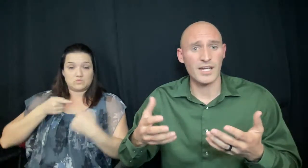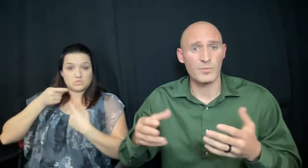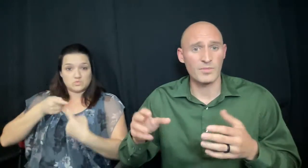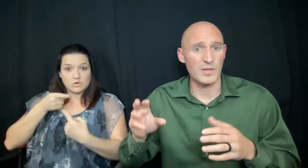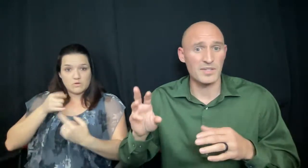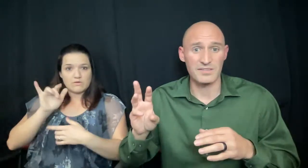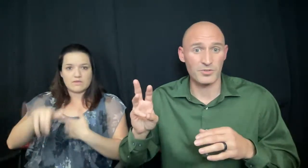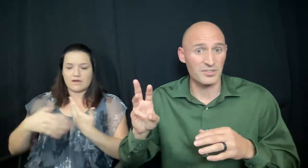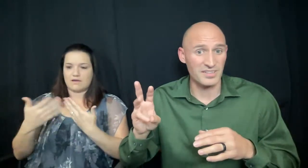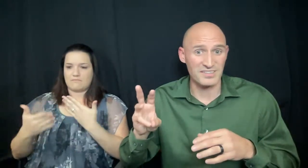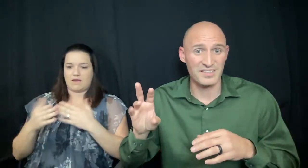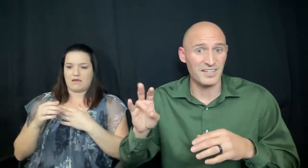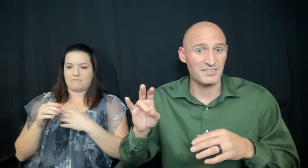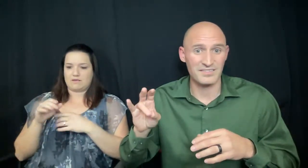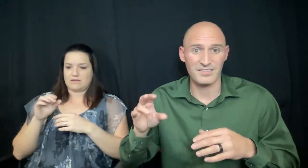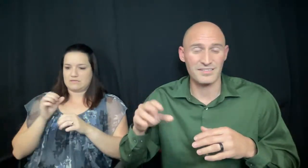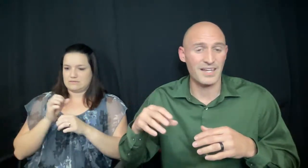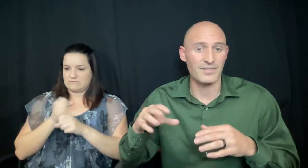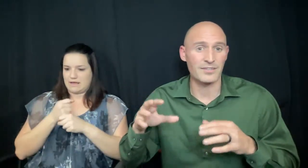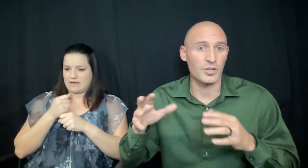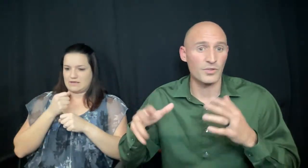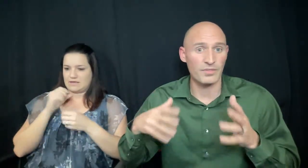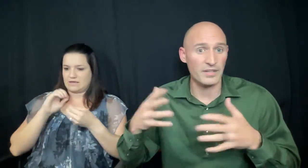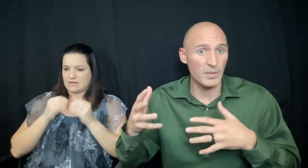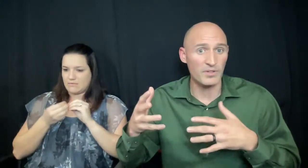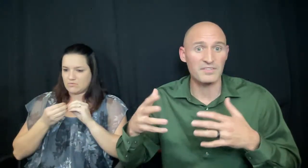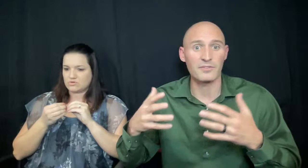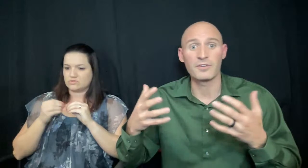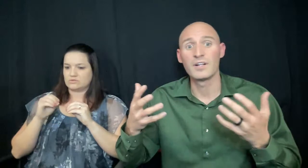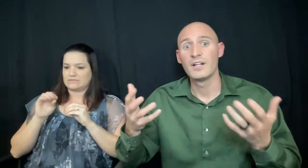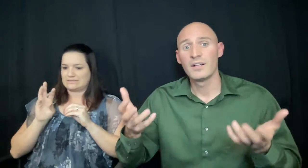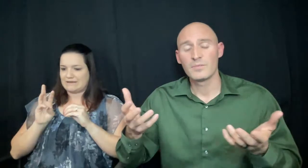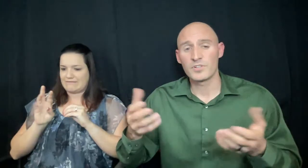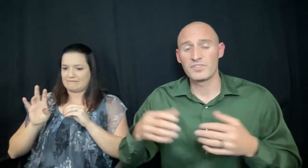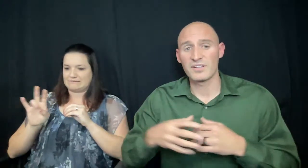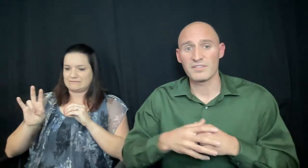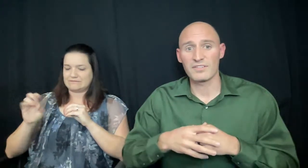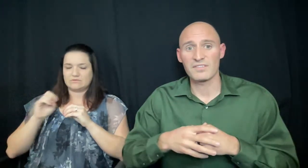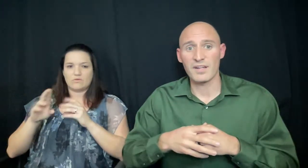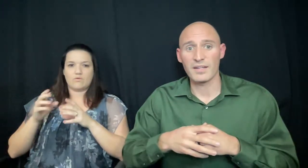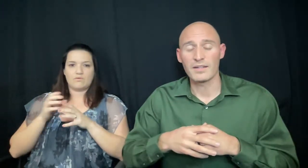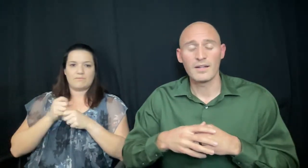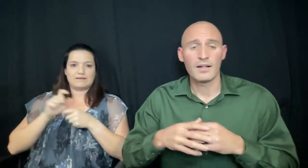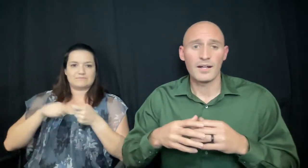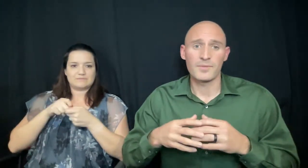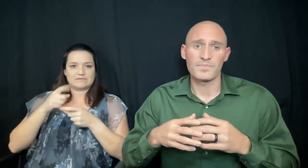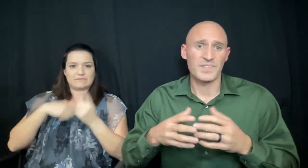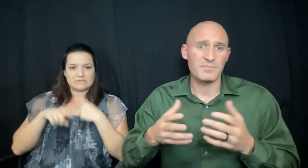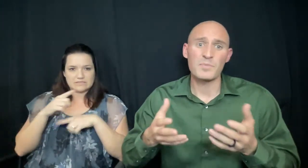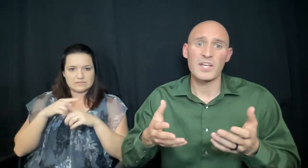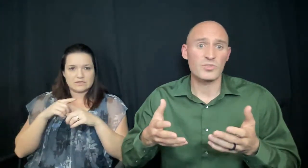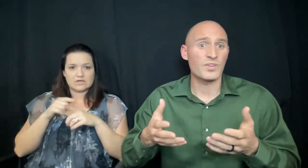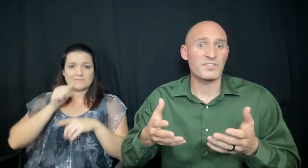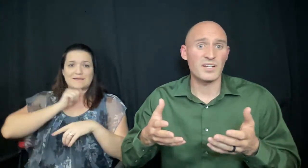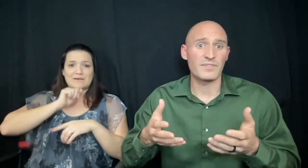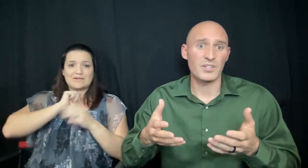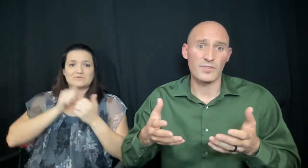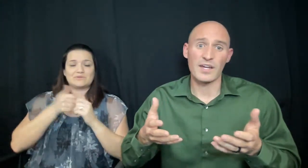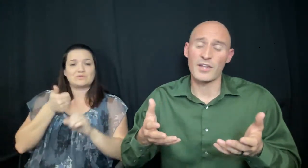time with, maybe it's producing 6, 7, going through the numbers, or producing a certain sign, just be patient with yourself and know that others